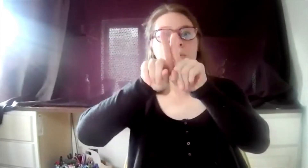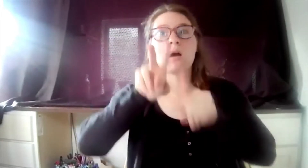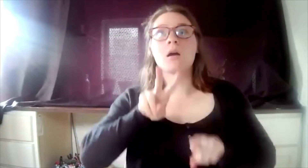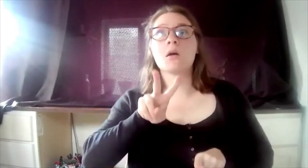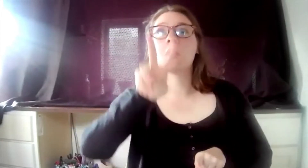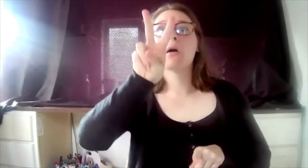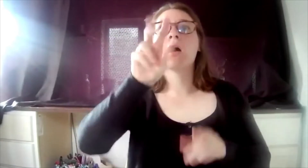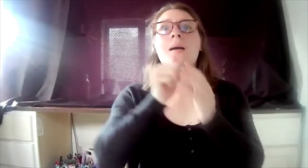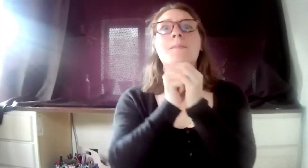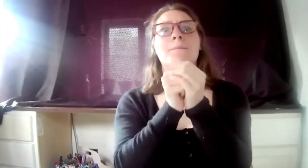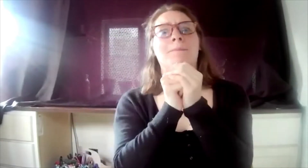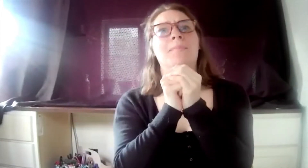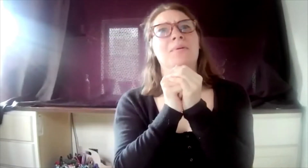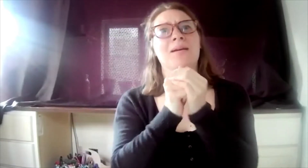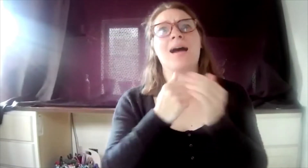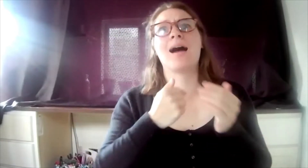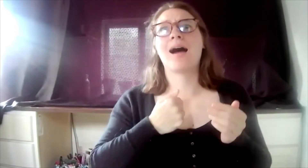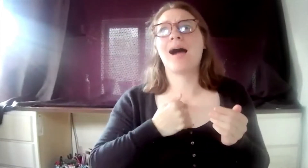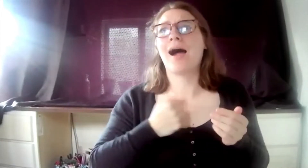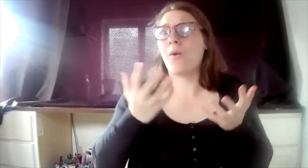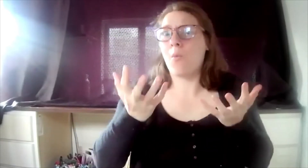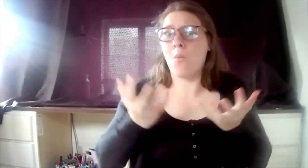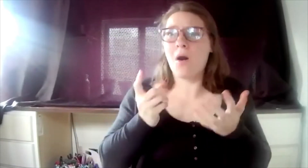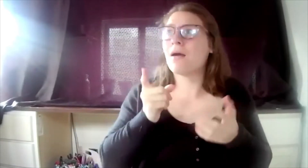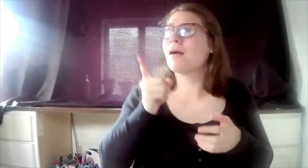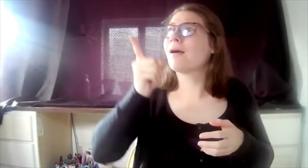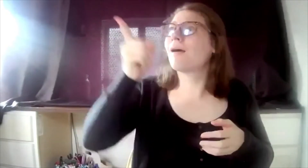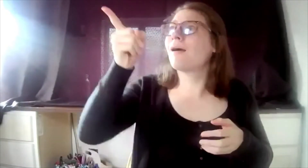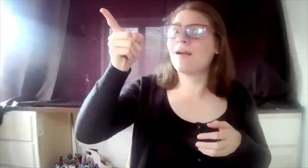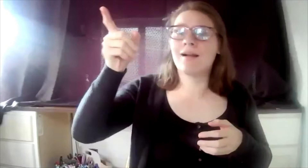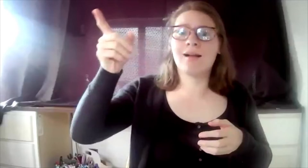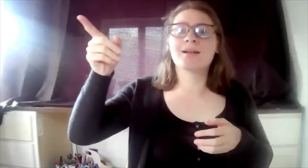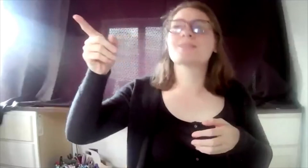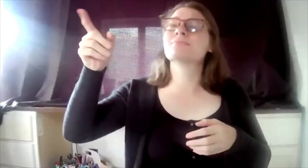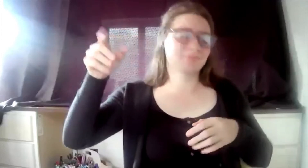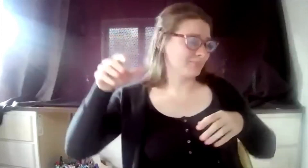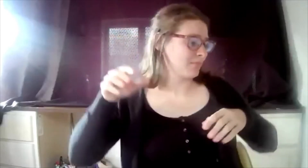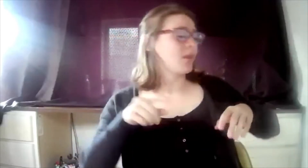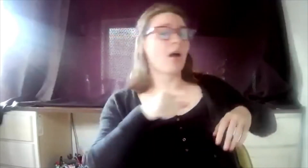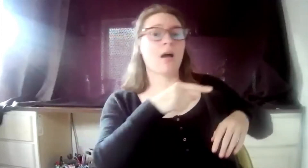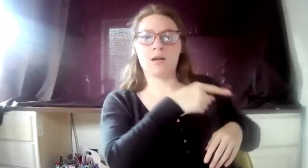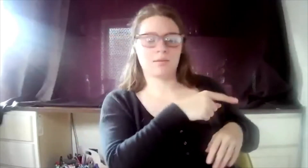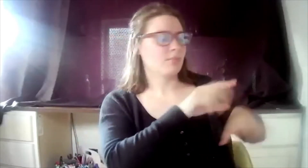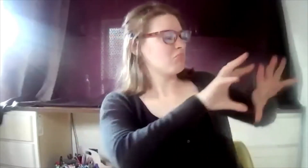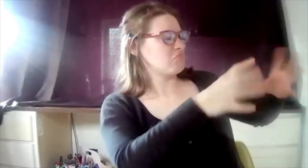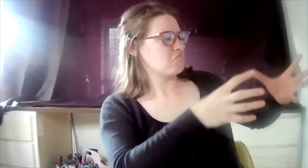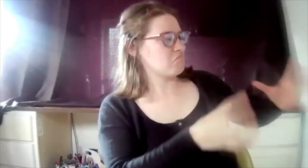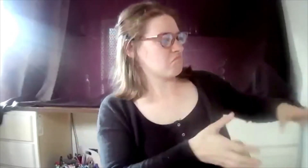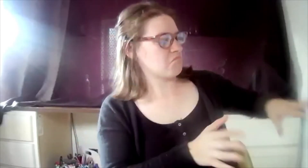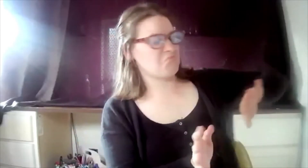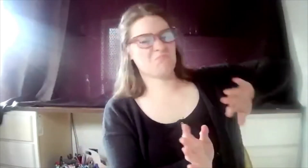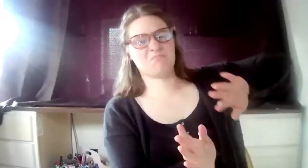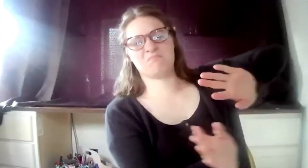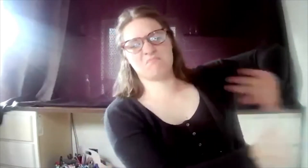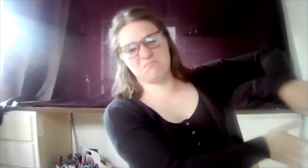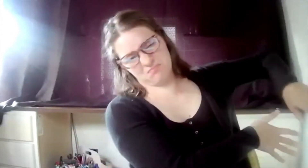Upon a star, wake up where the clouds are far behind. Be